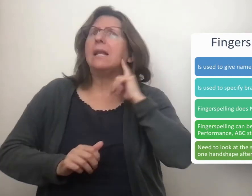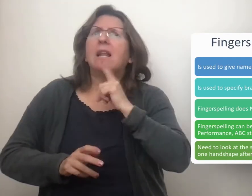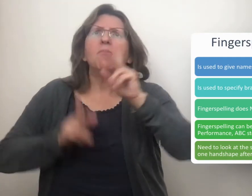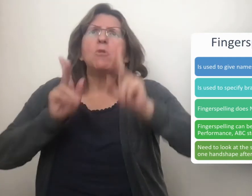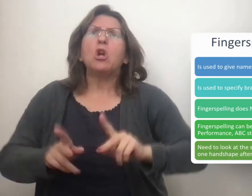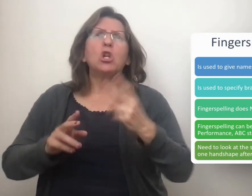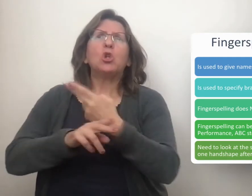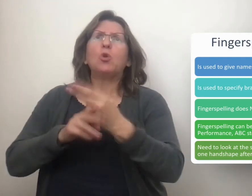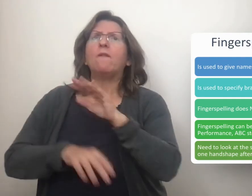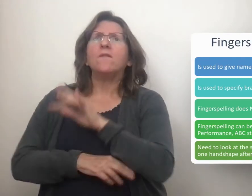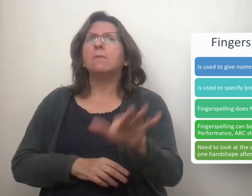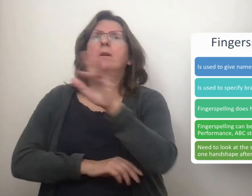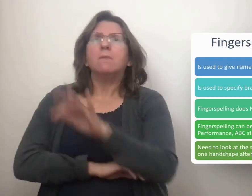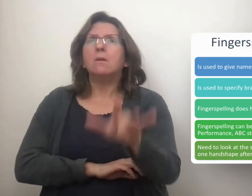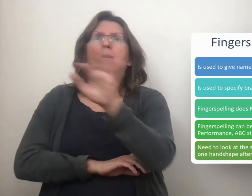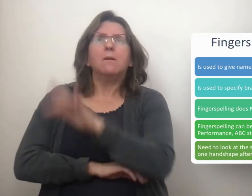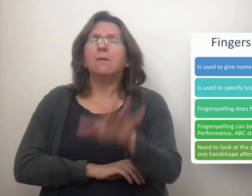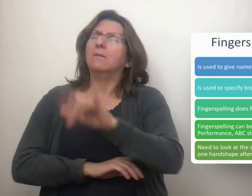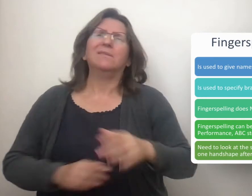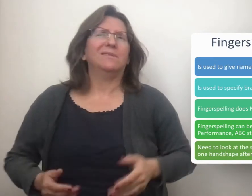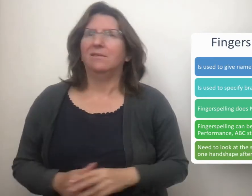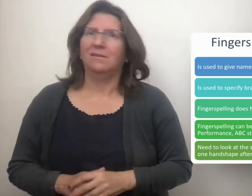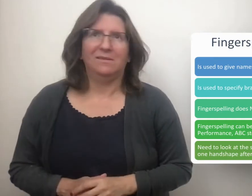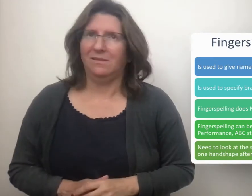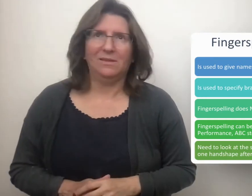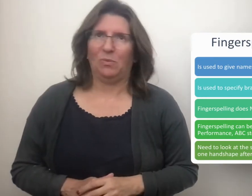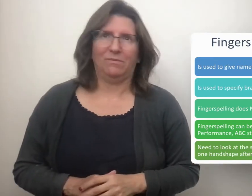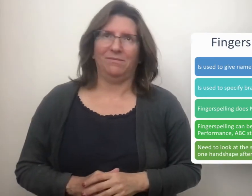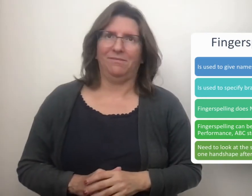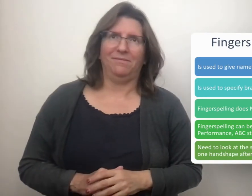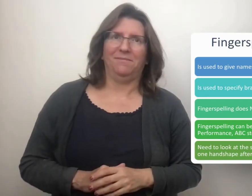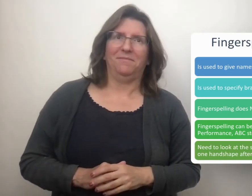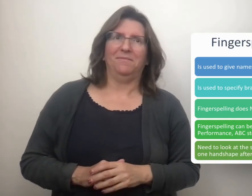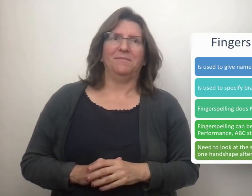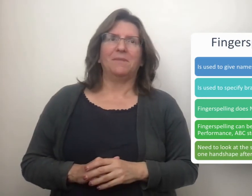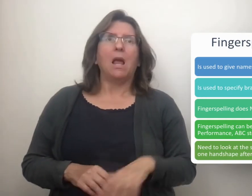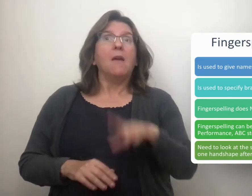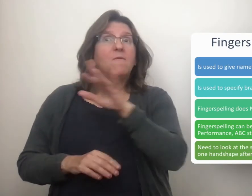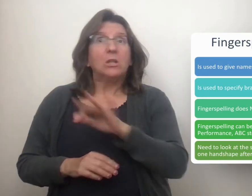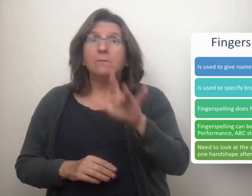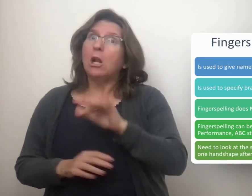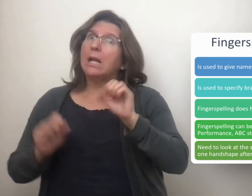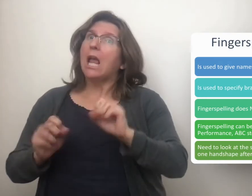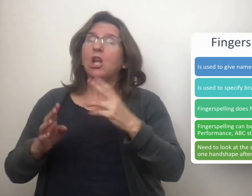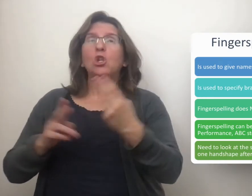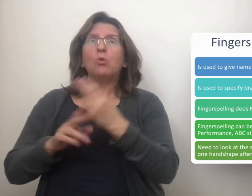Some may think that they're able to communicate with any deaf person just by using fingerspelling, but that's not how it